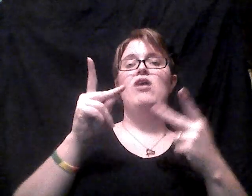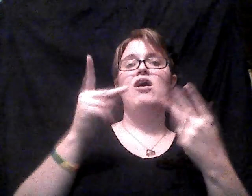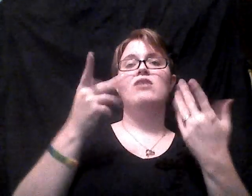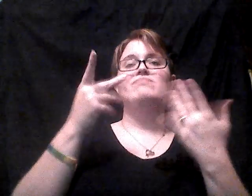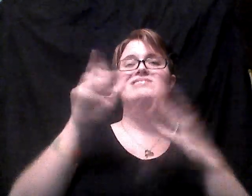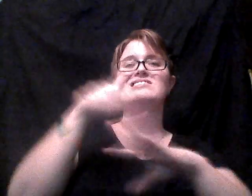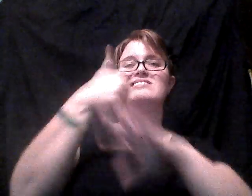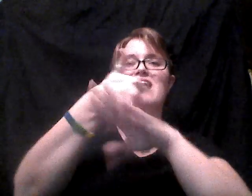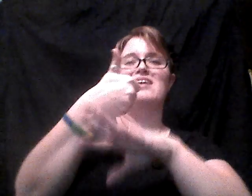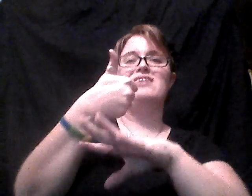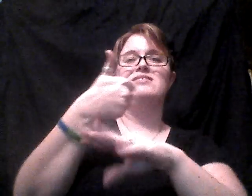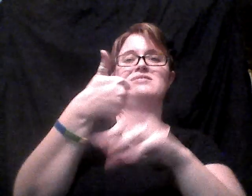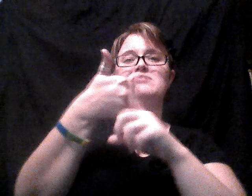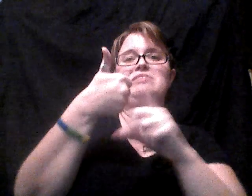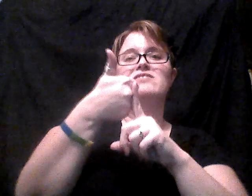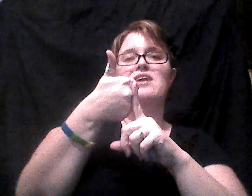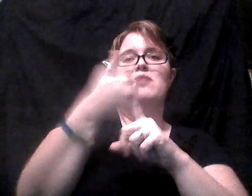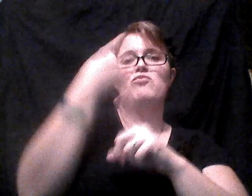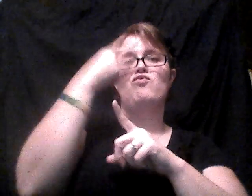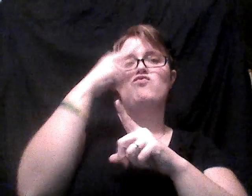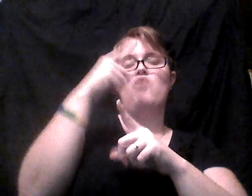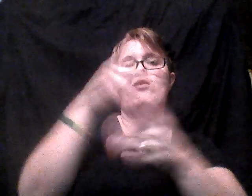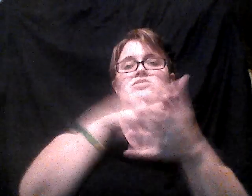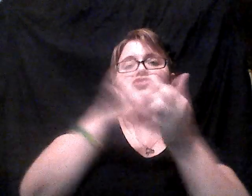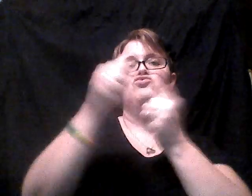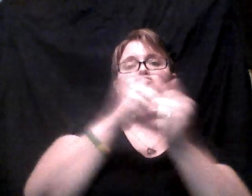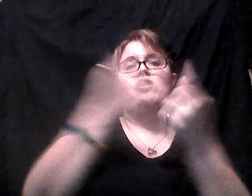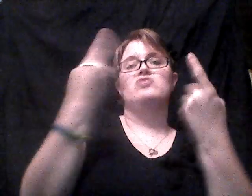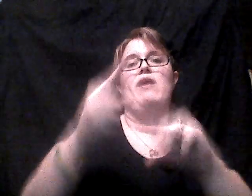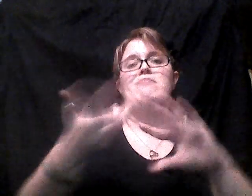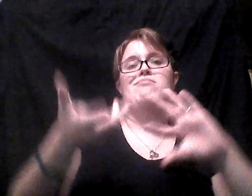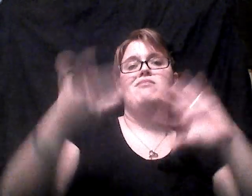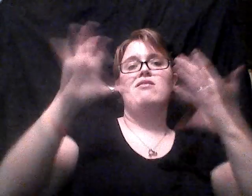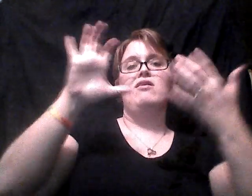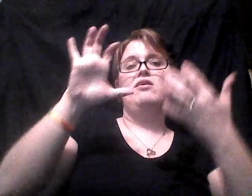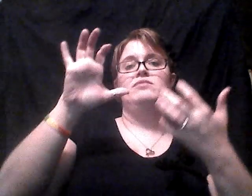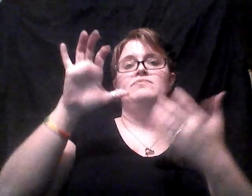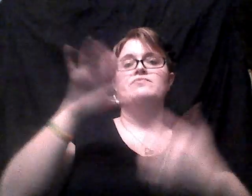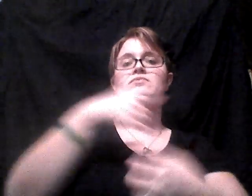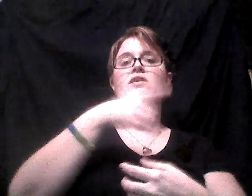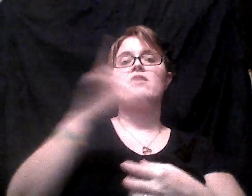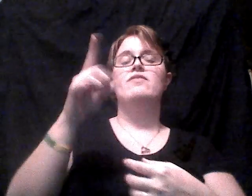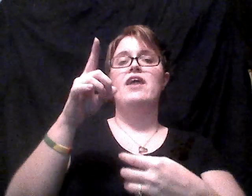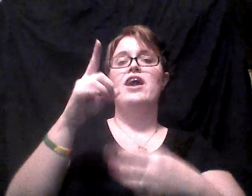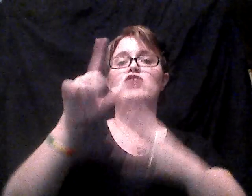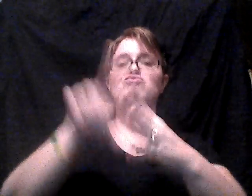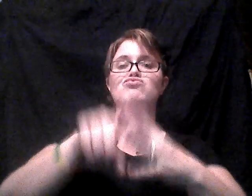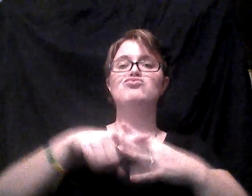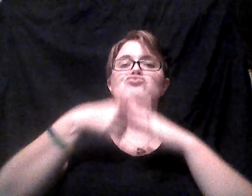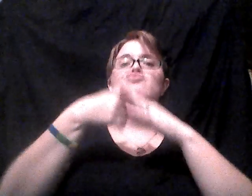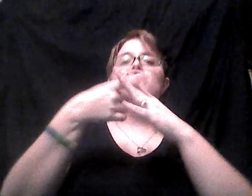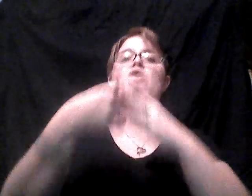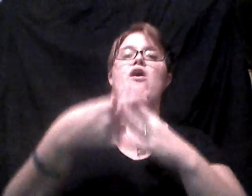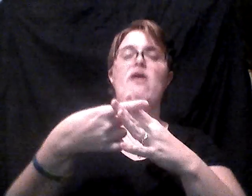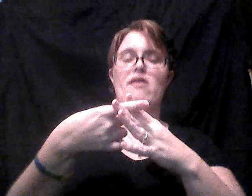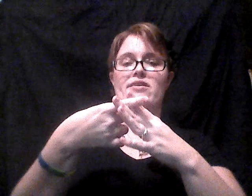not profit in the 1920s. They were really kind of the underbelly of this Great Depression, kind of the group that was suffering